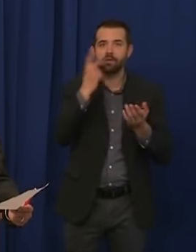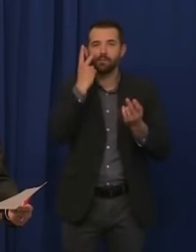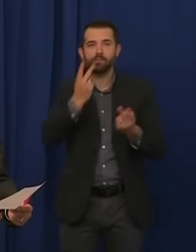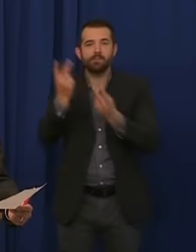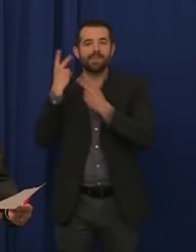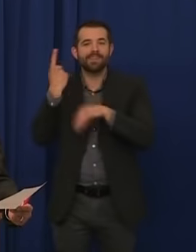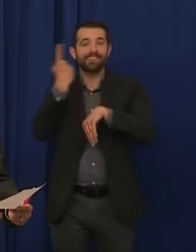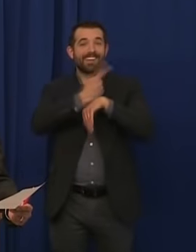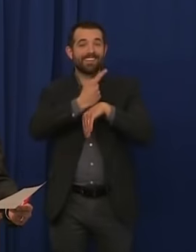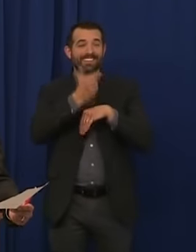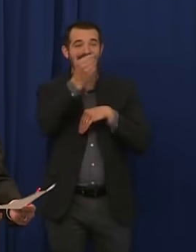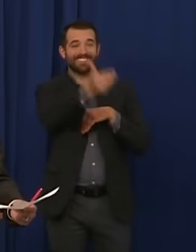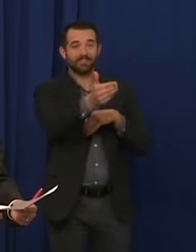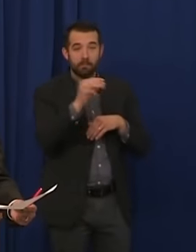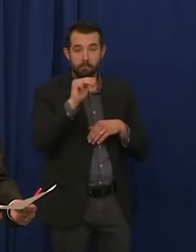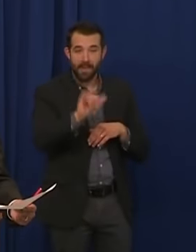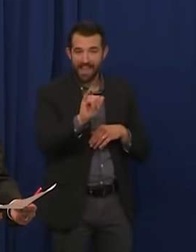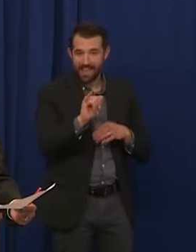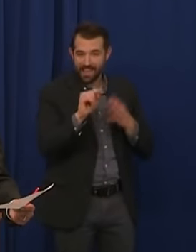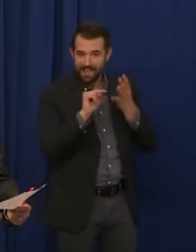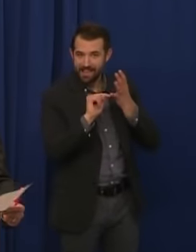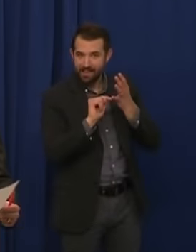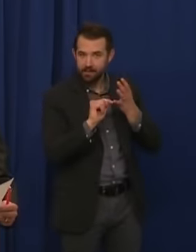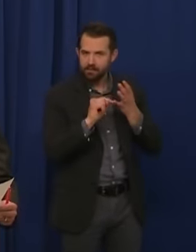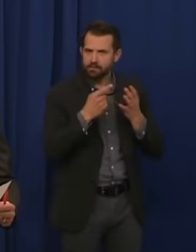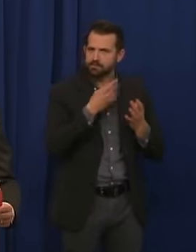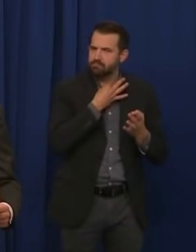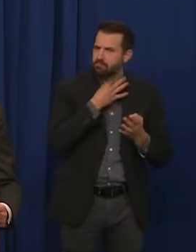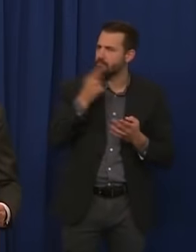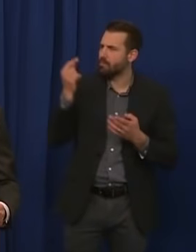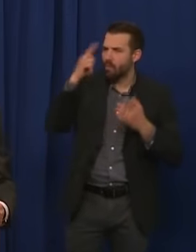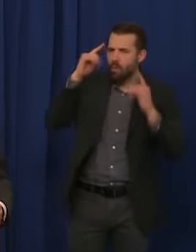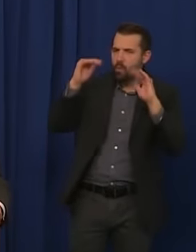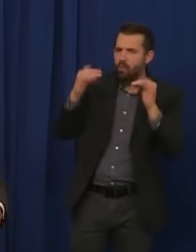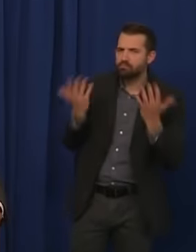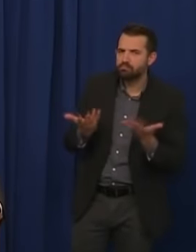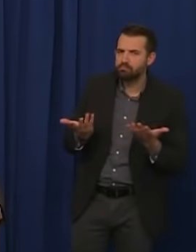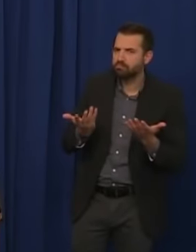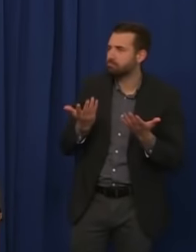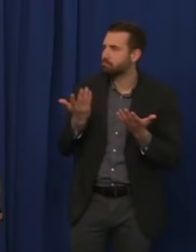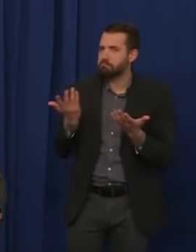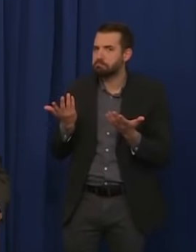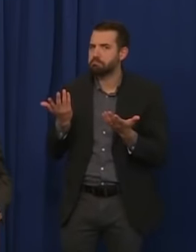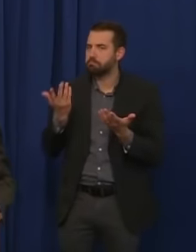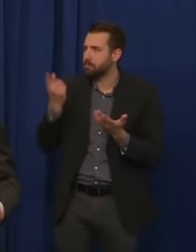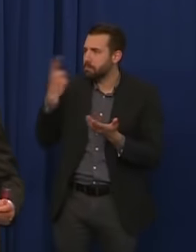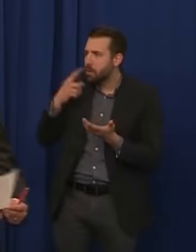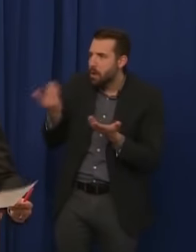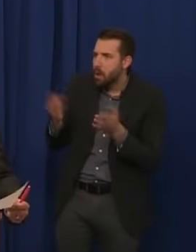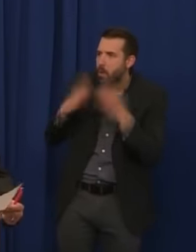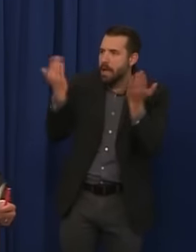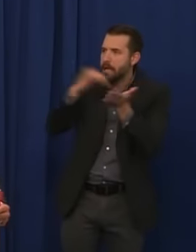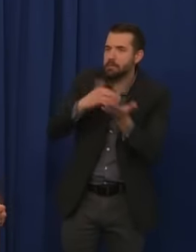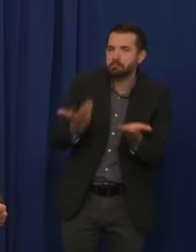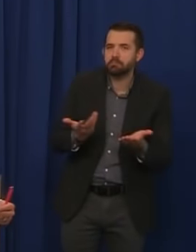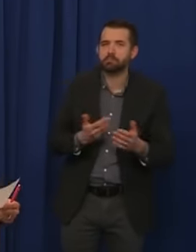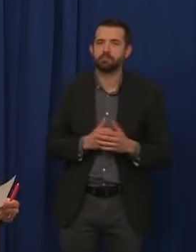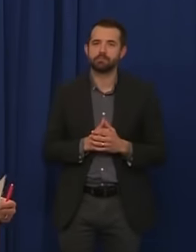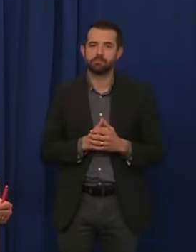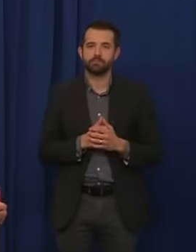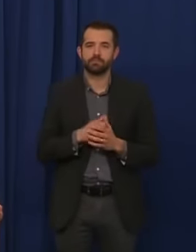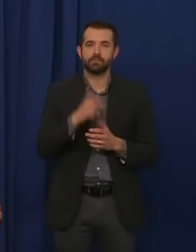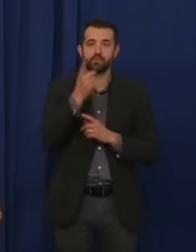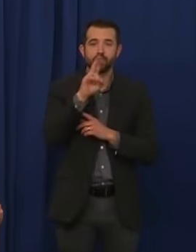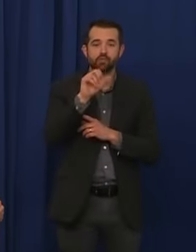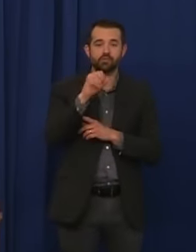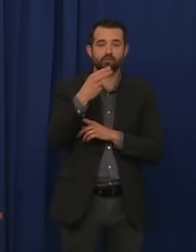realistically, for reopening the state and saving the summer? Phil, I'll do the fact-checking first, Governor. So, Phil,